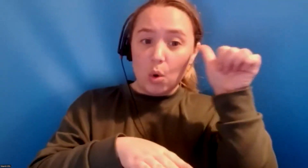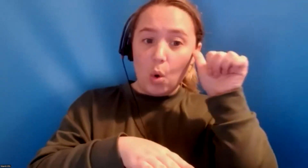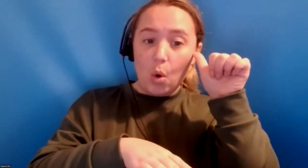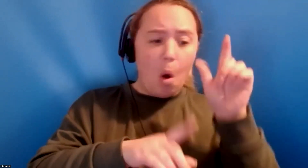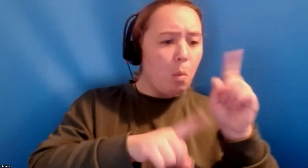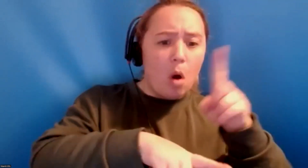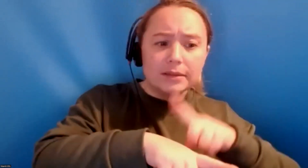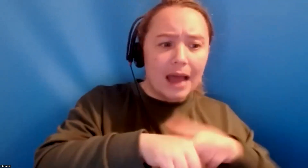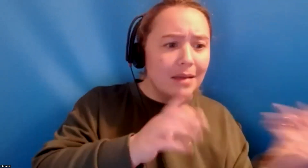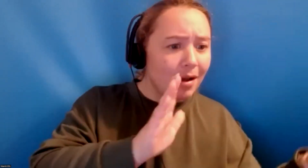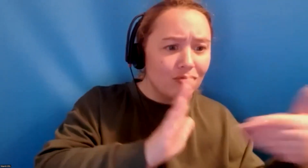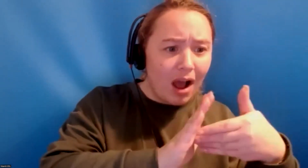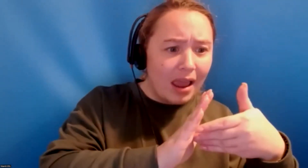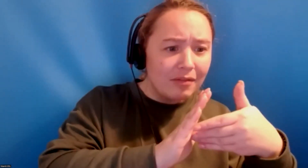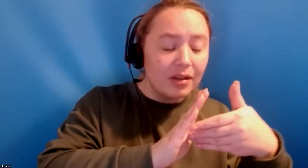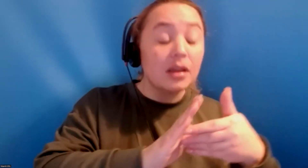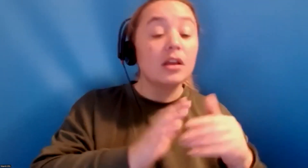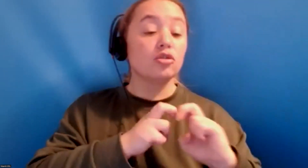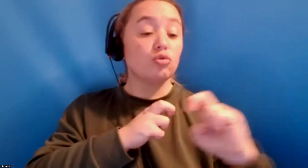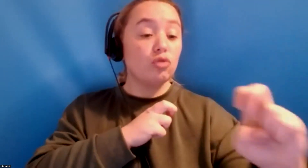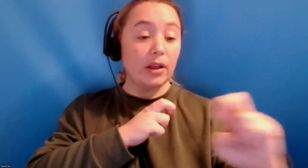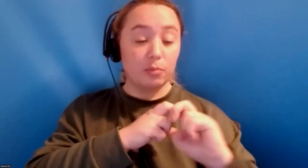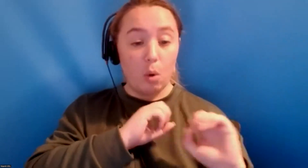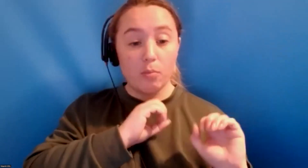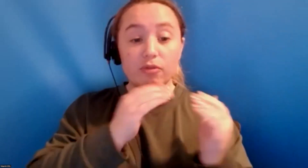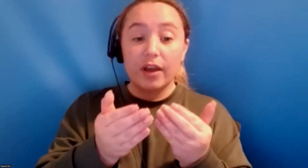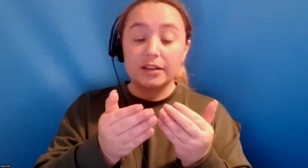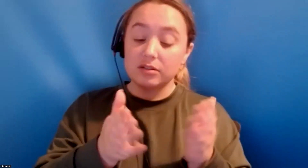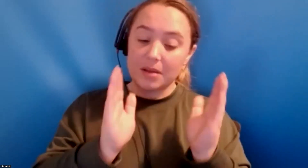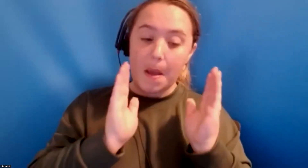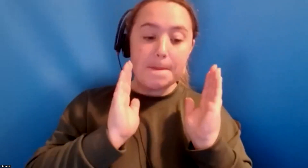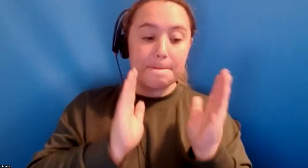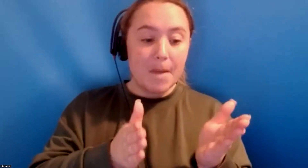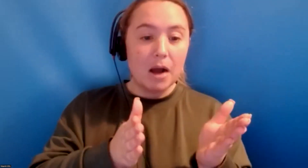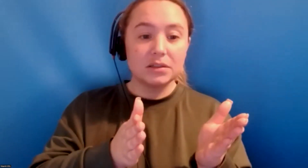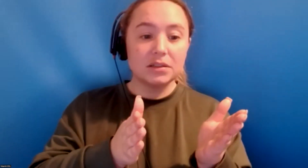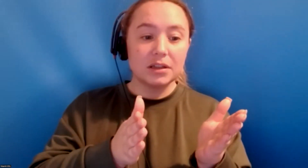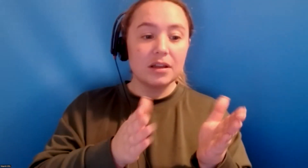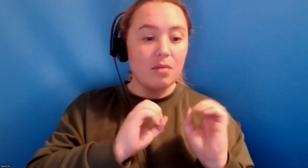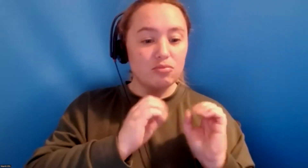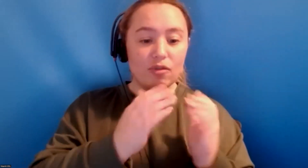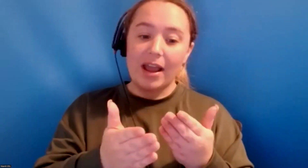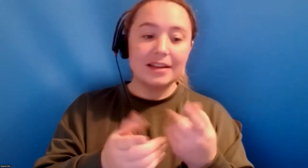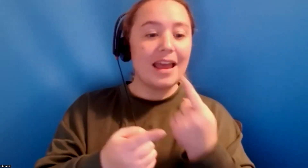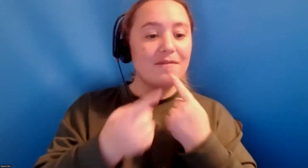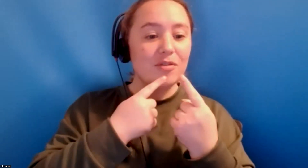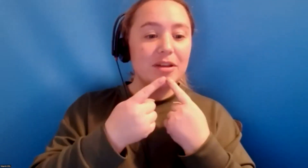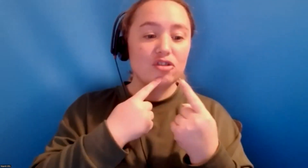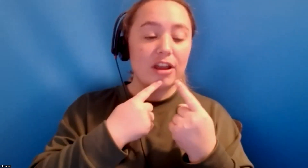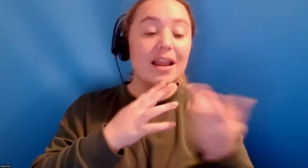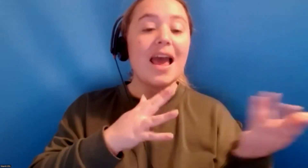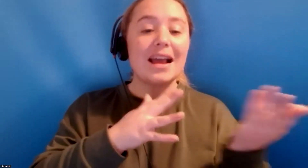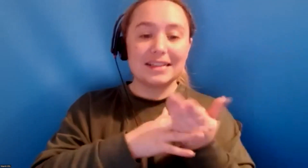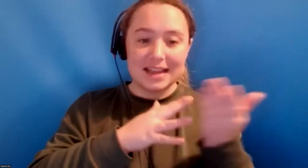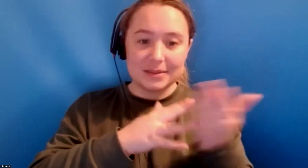making sure that transport providers are aware of their obligation to be able to provide information in an accessible format to